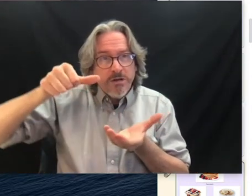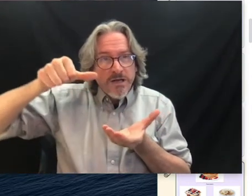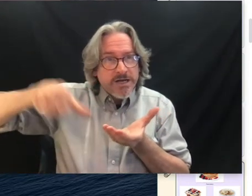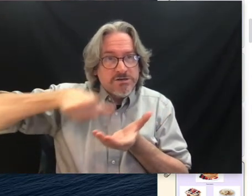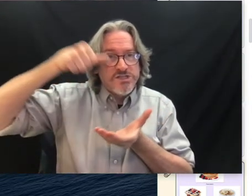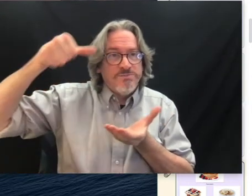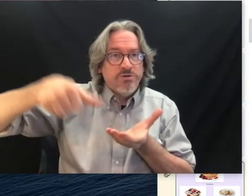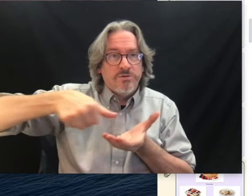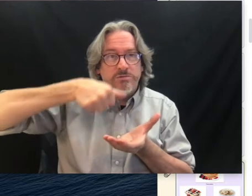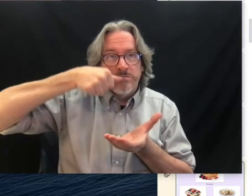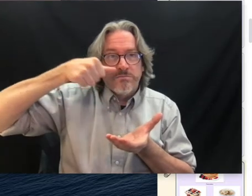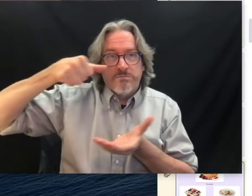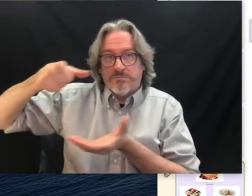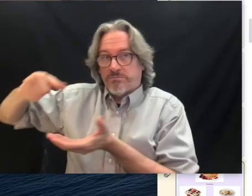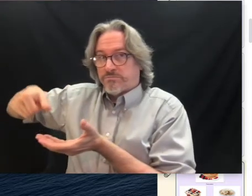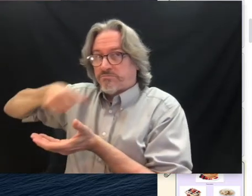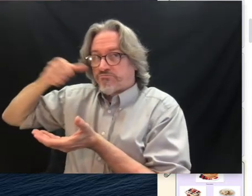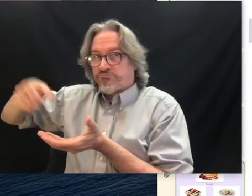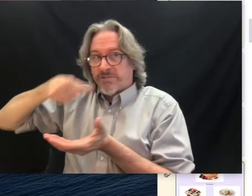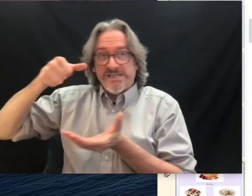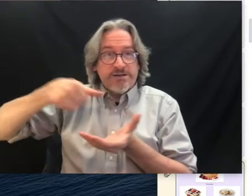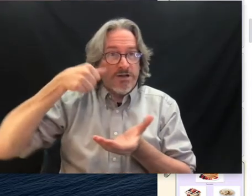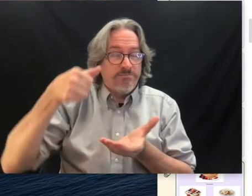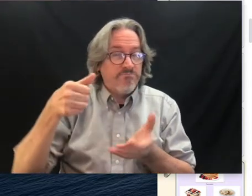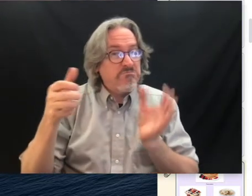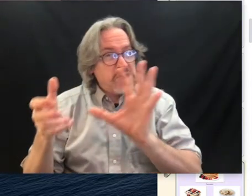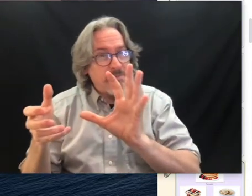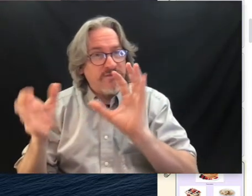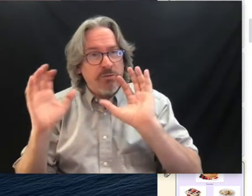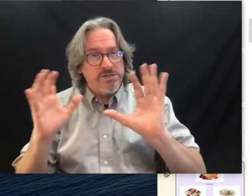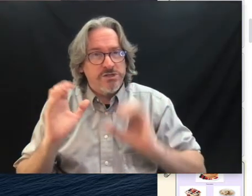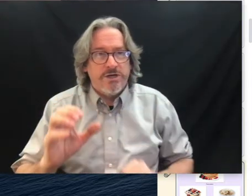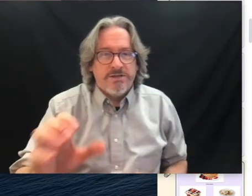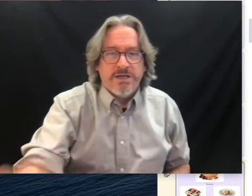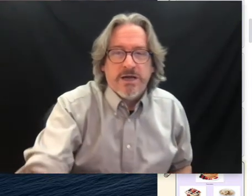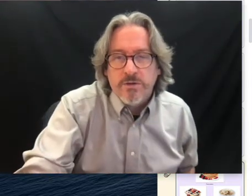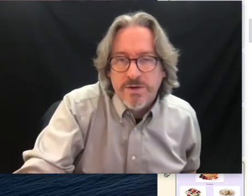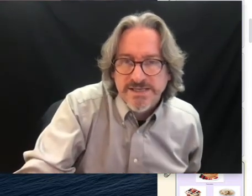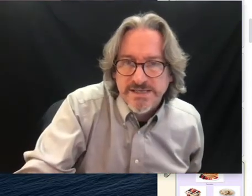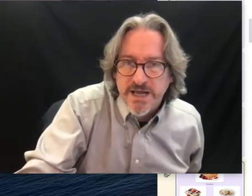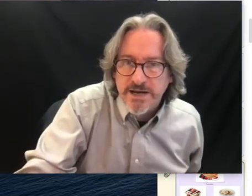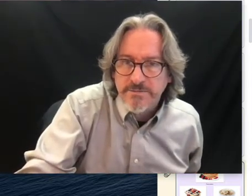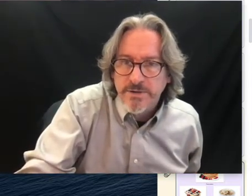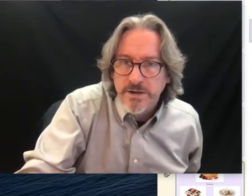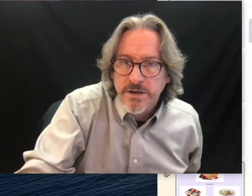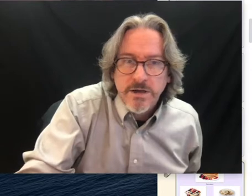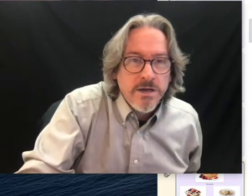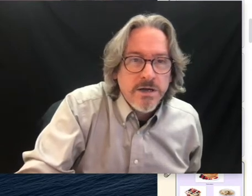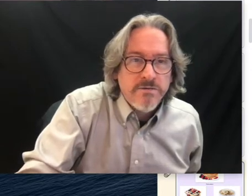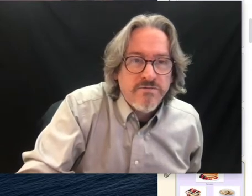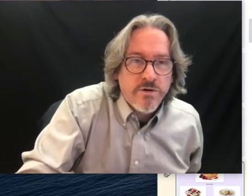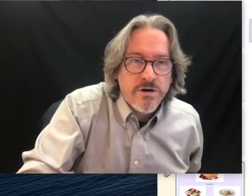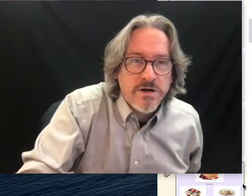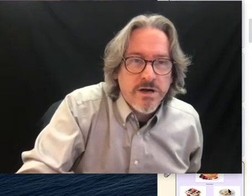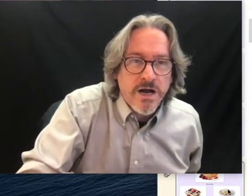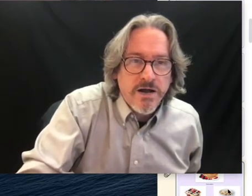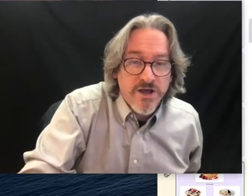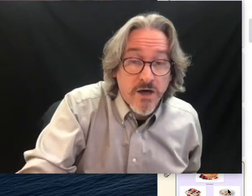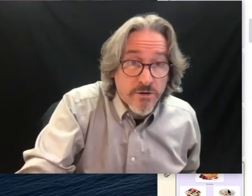bowl. Here's the spoon. Cereal. A couple of different ones. Look at the what's the sign